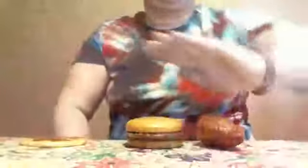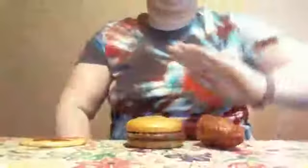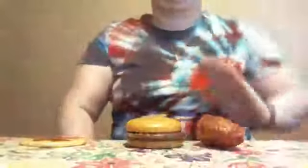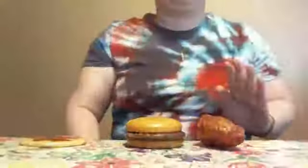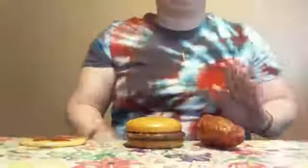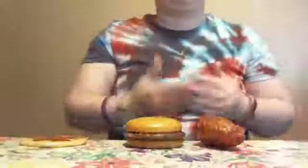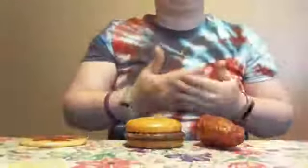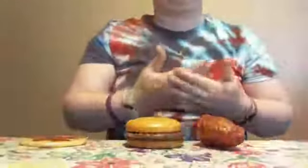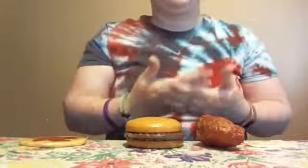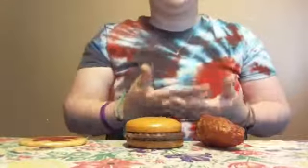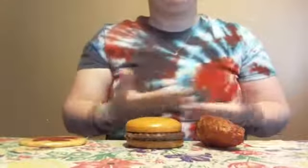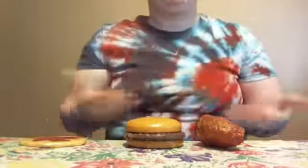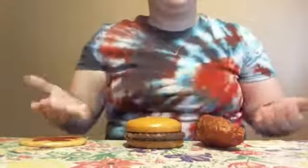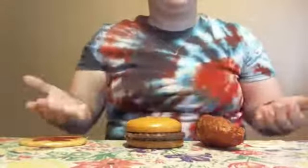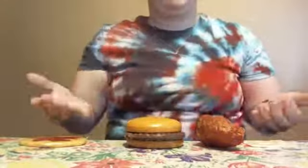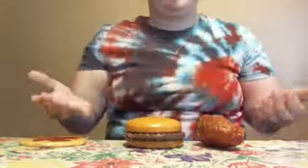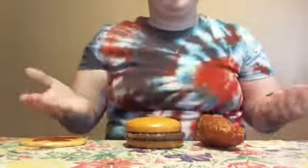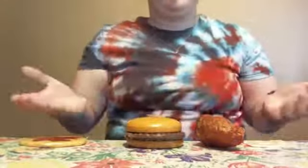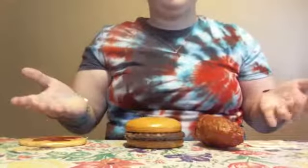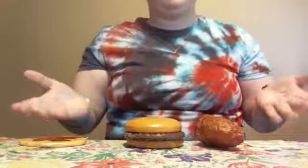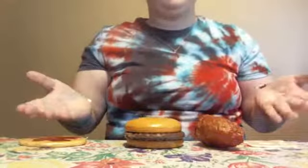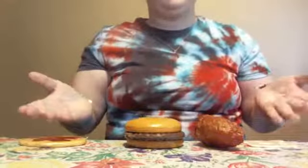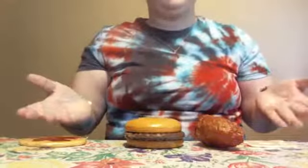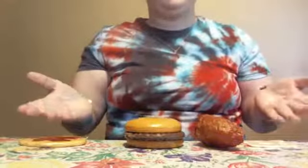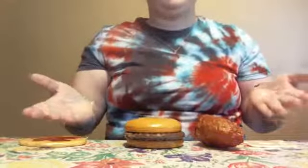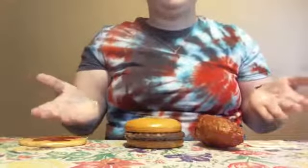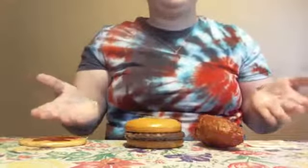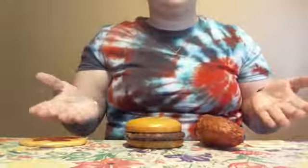All right, I'm back. Which one did I take